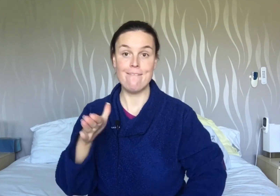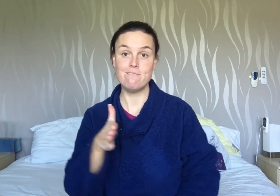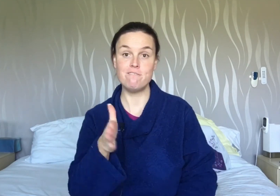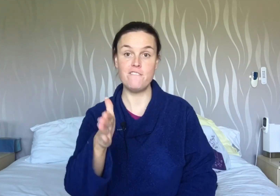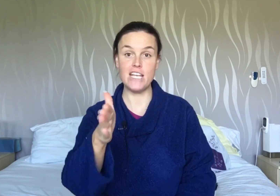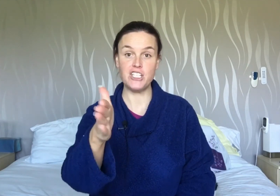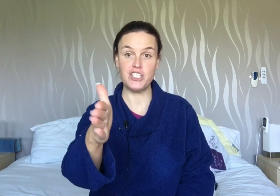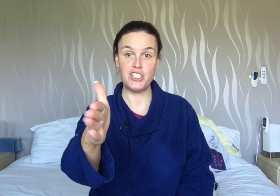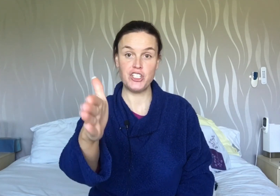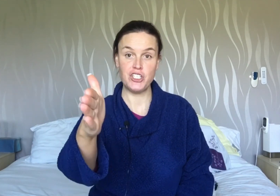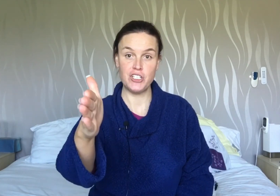Fish.